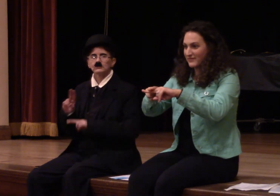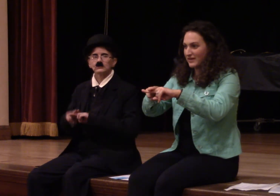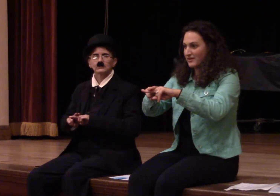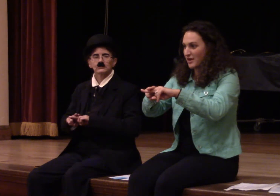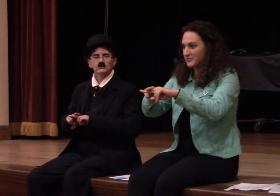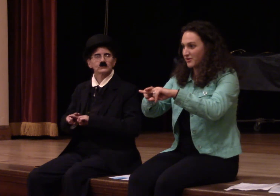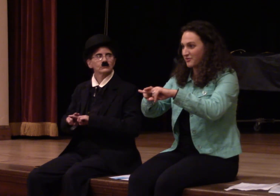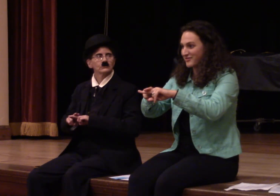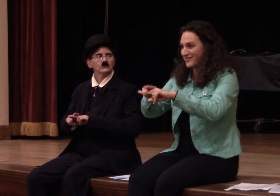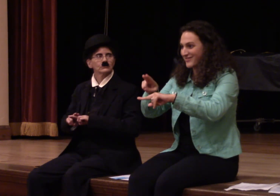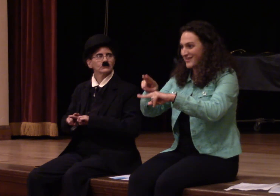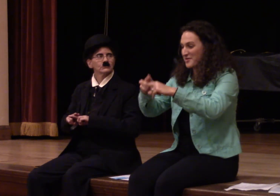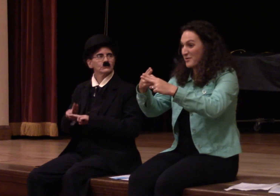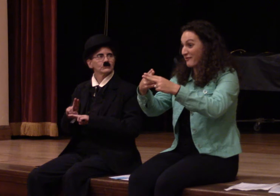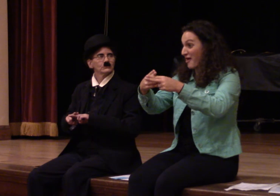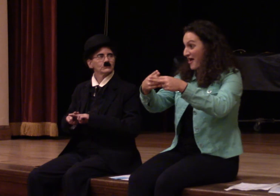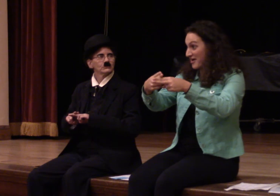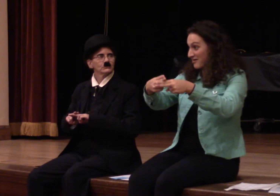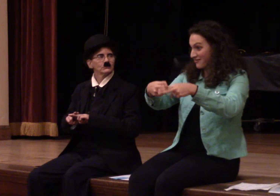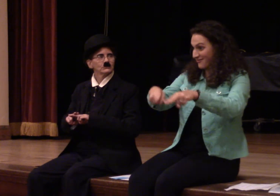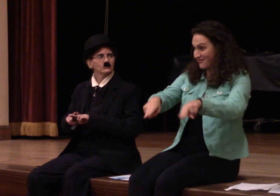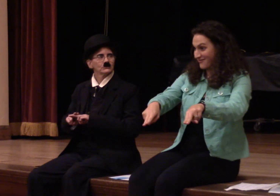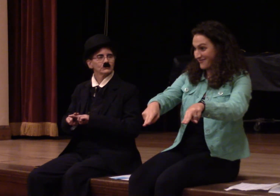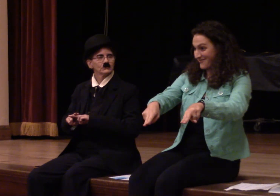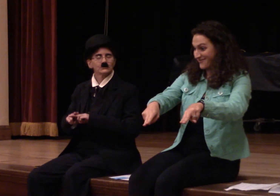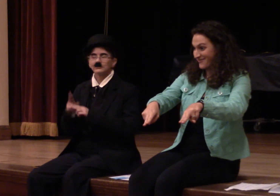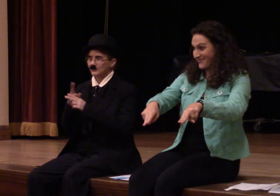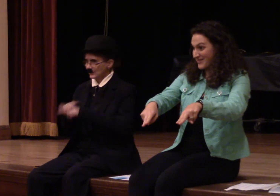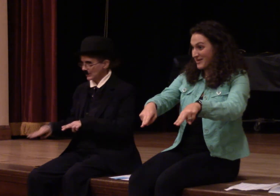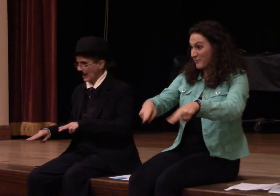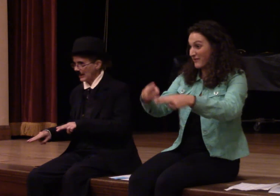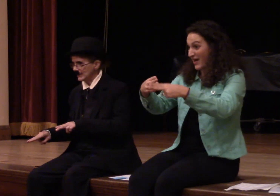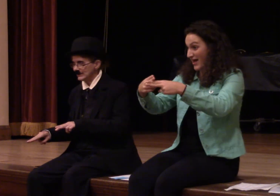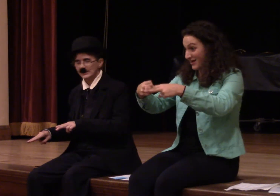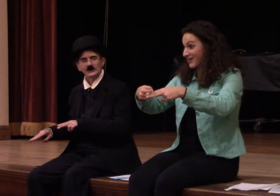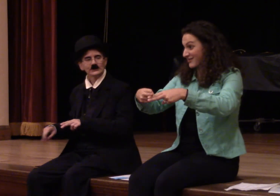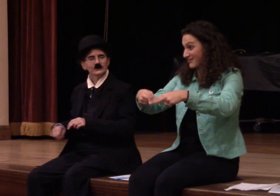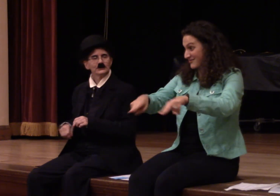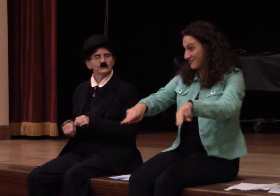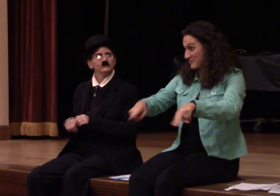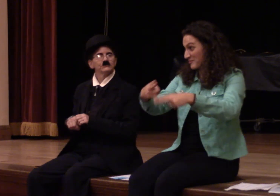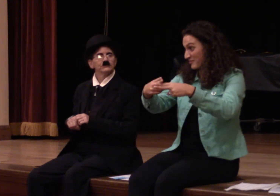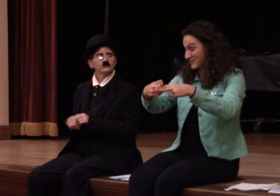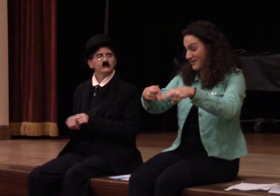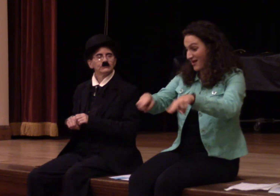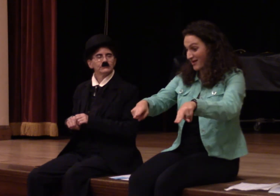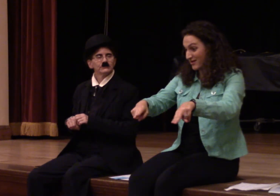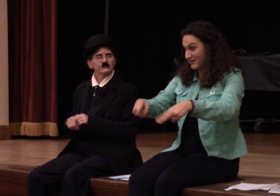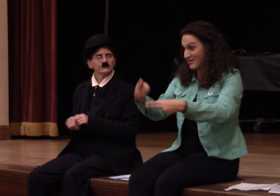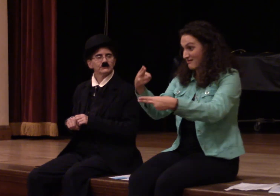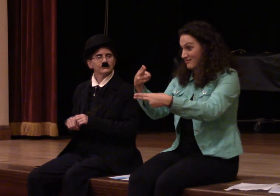Yep, so we have egg, What? we have egg,